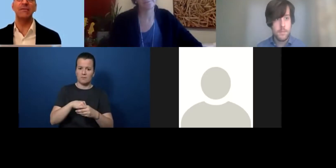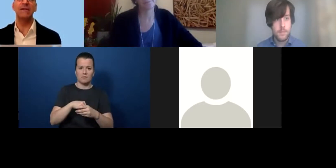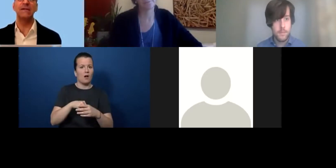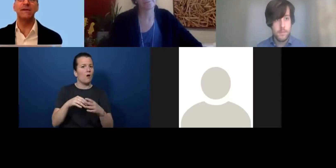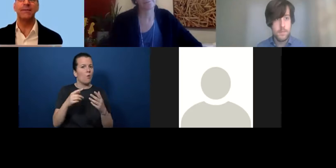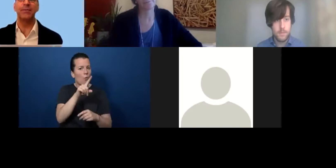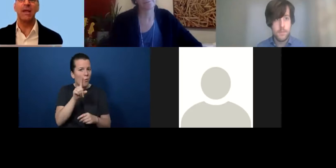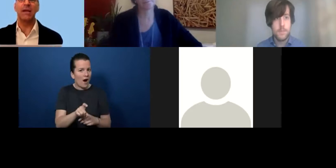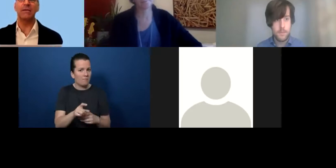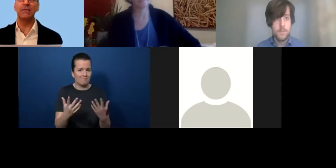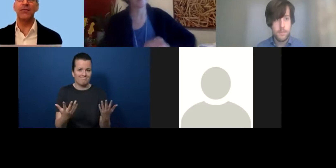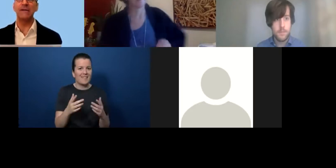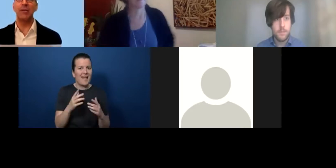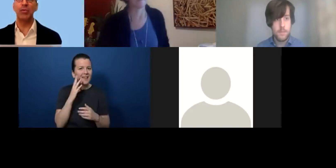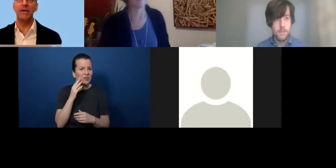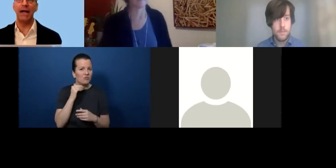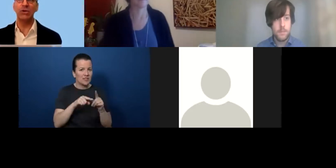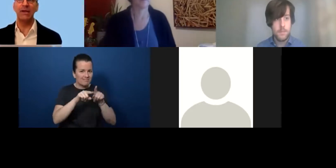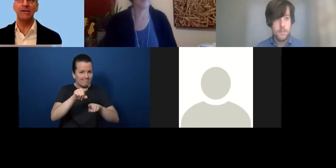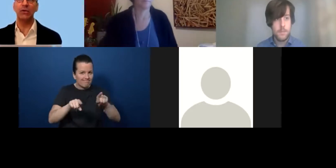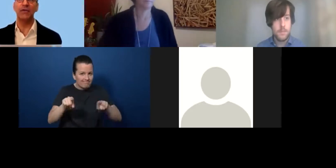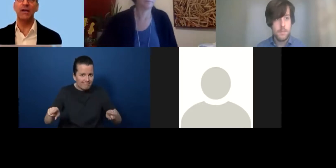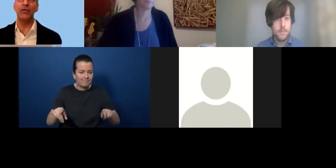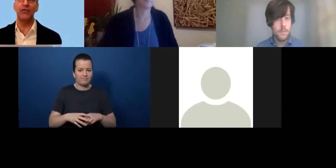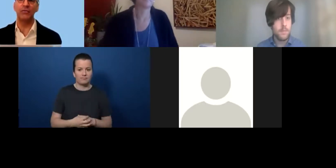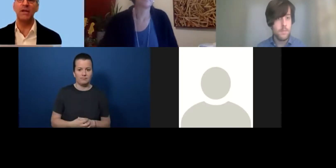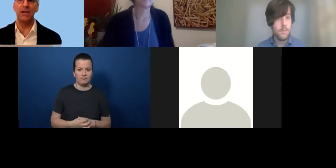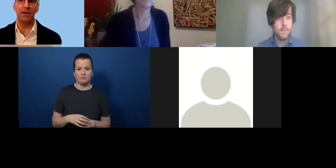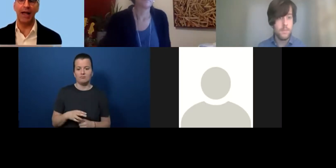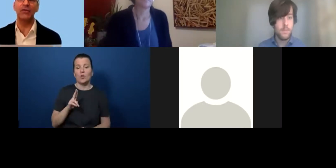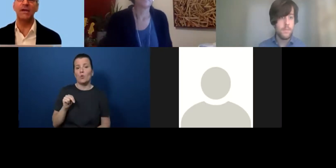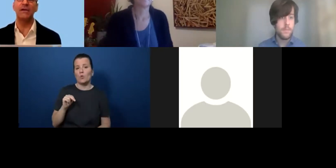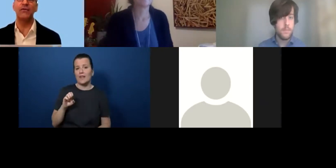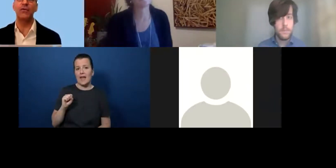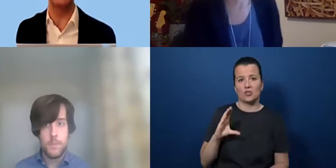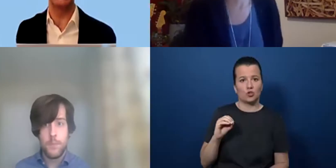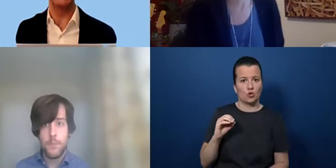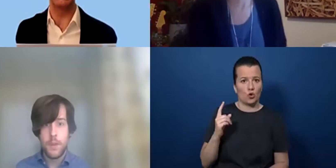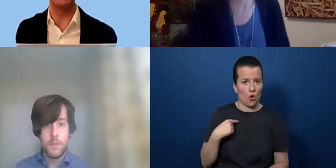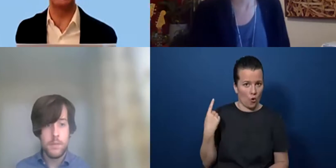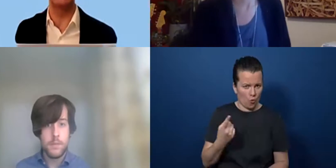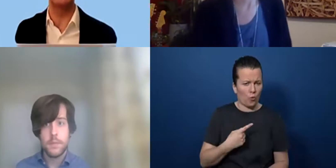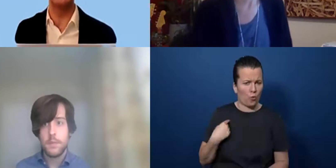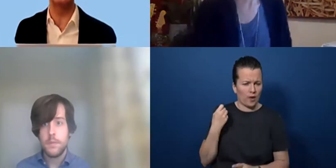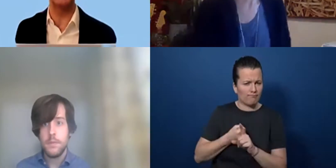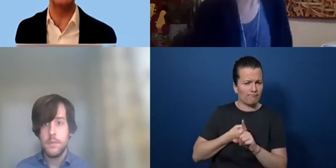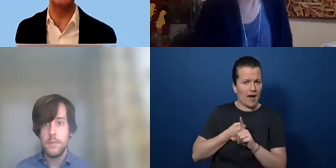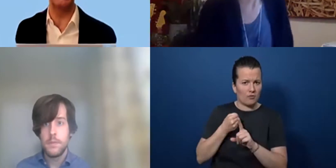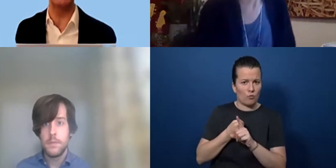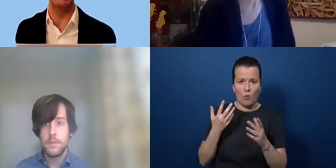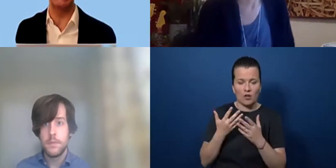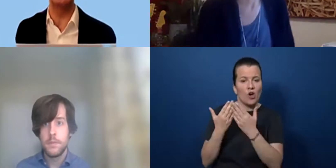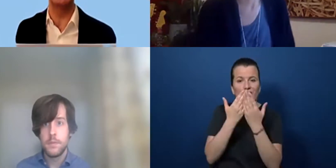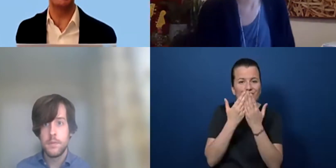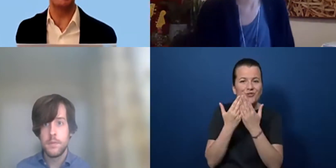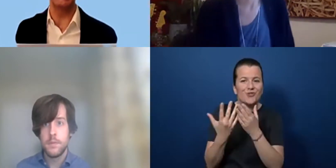experience. I mean, it's for example, at UNESCO, very often we advocate for student